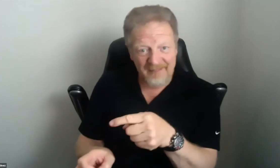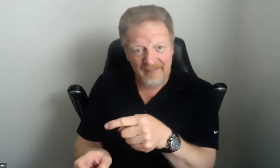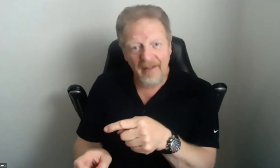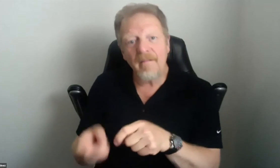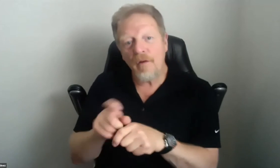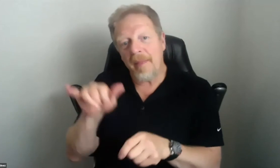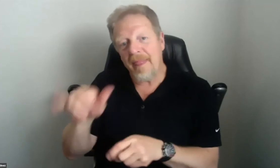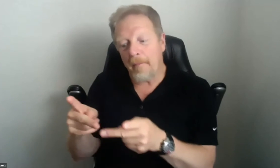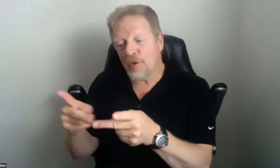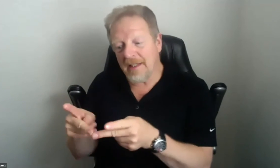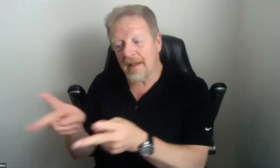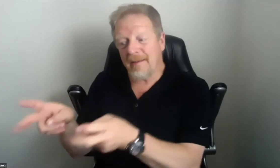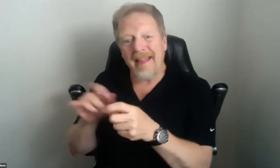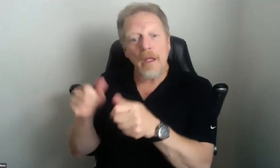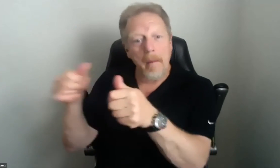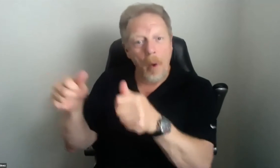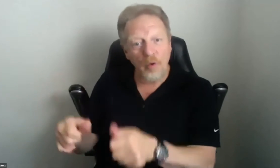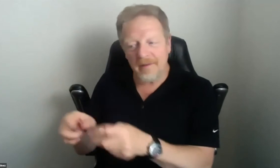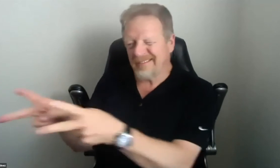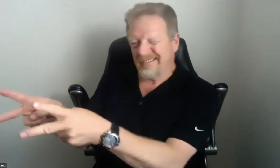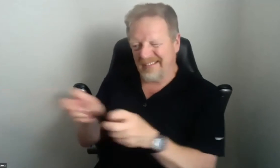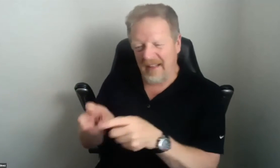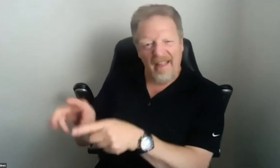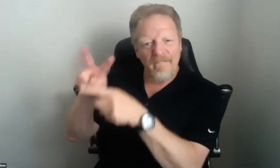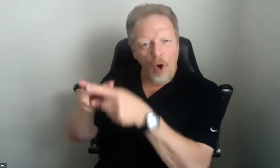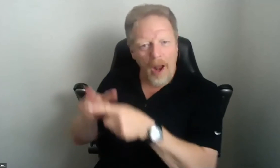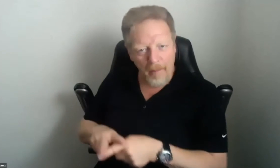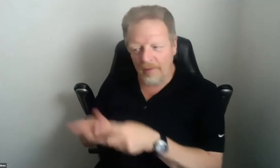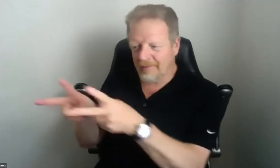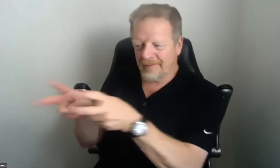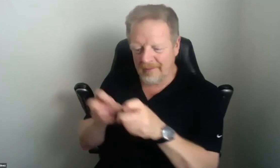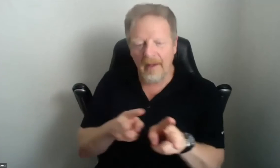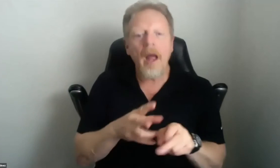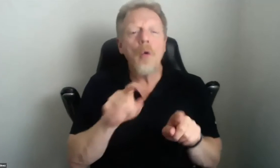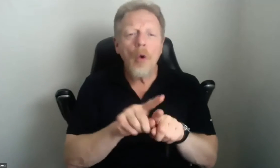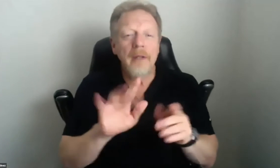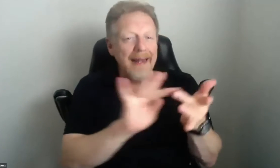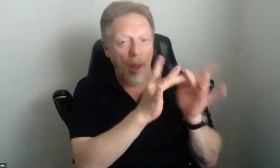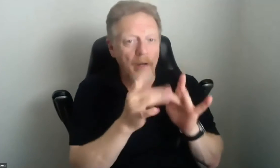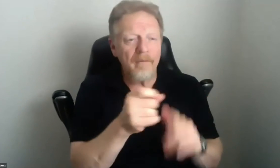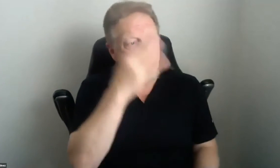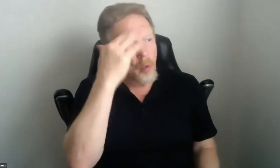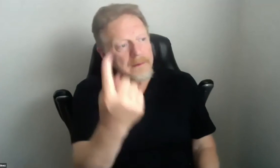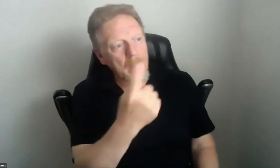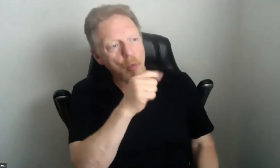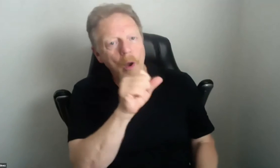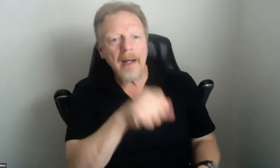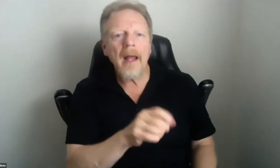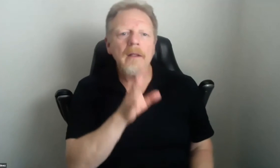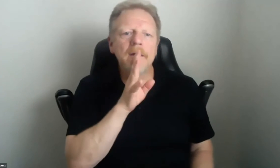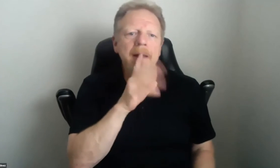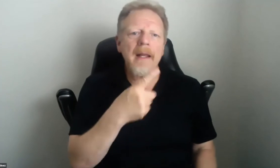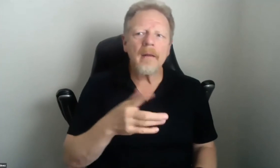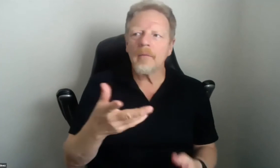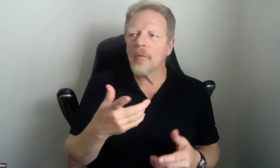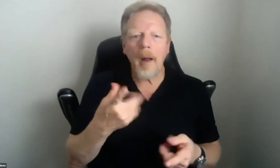from that position that's posted, and also networking if you know someone who can speak about you